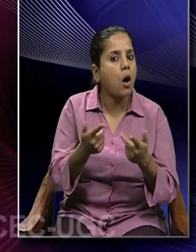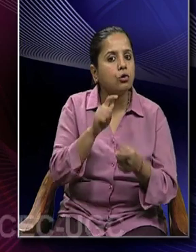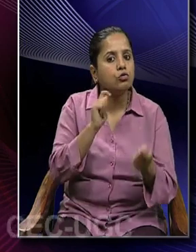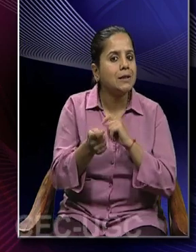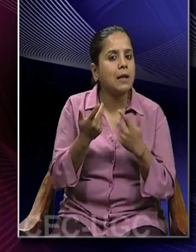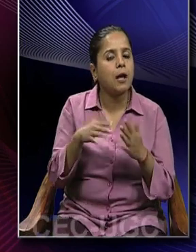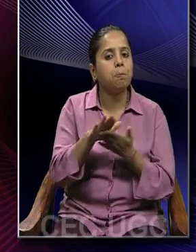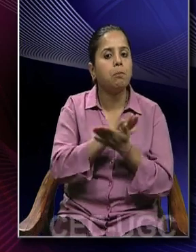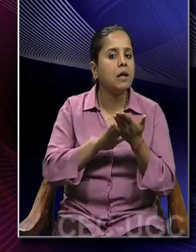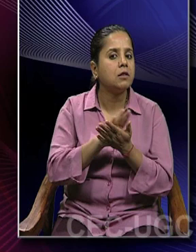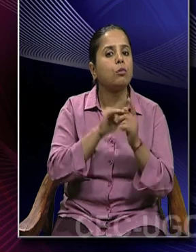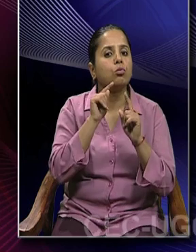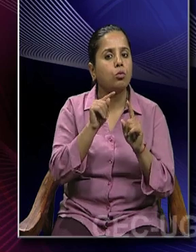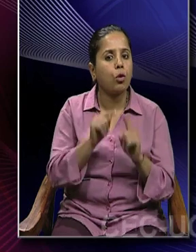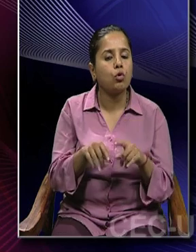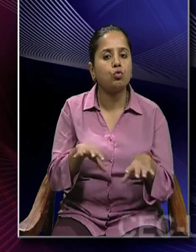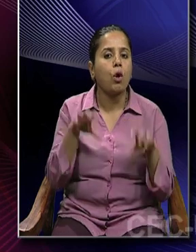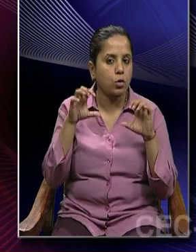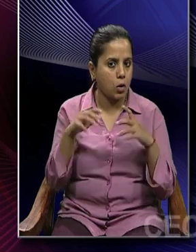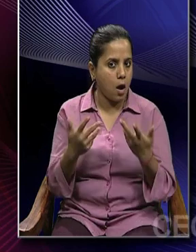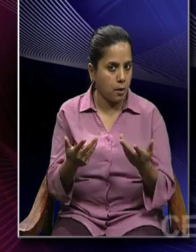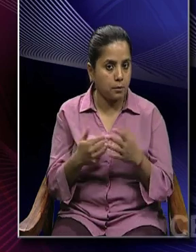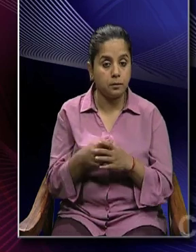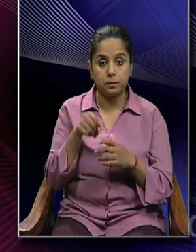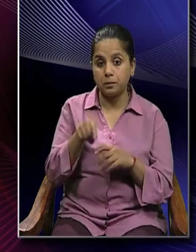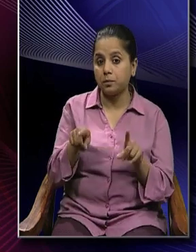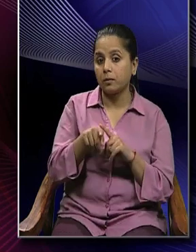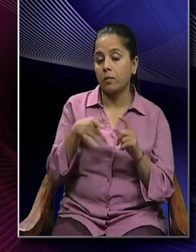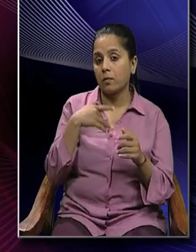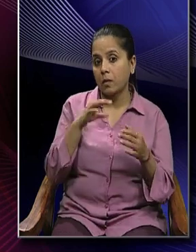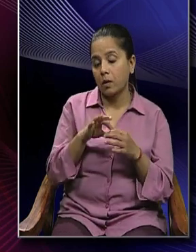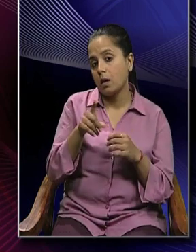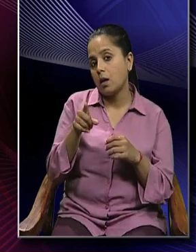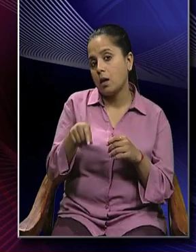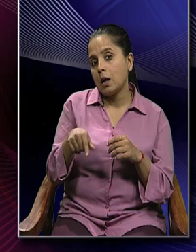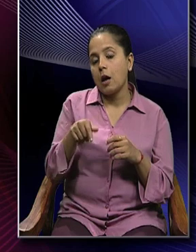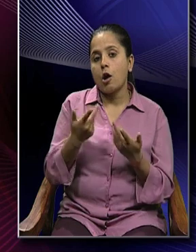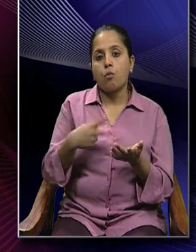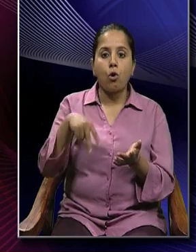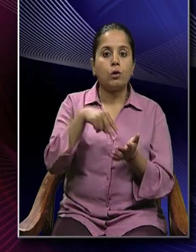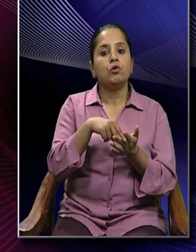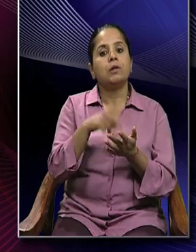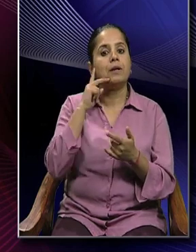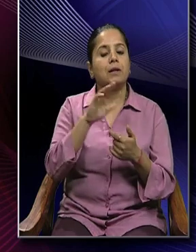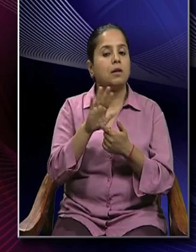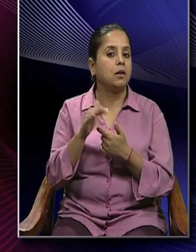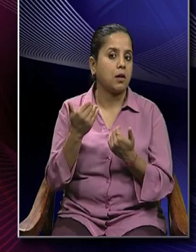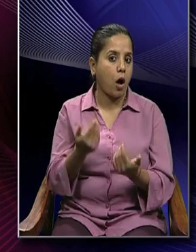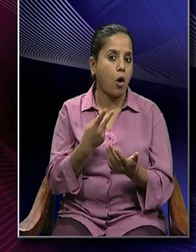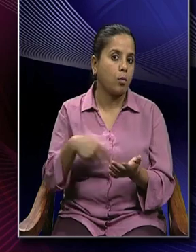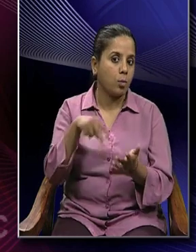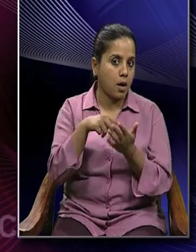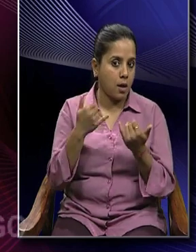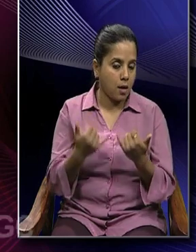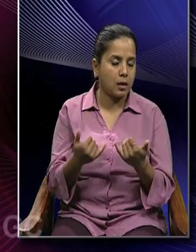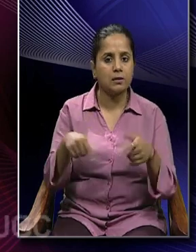any of the basic features of the constitution. So in that sense, this kind of a position, which is the present position and which